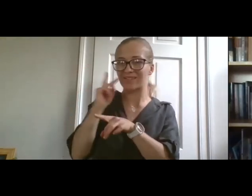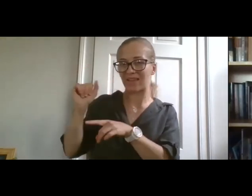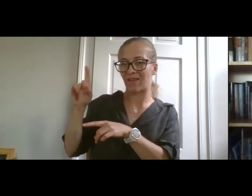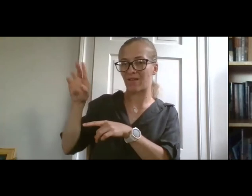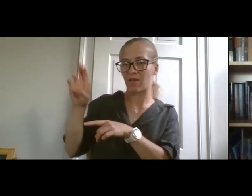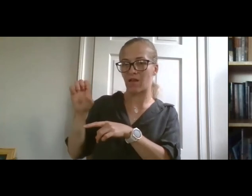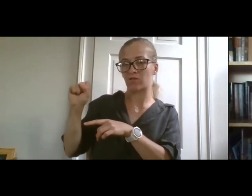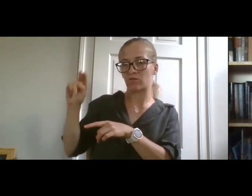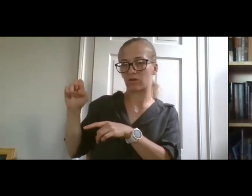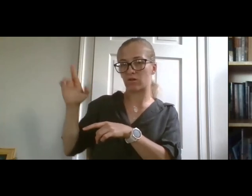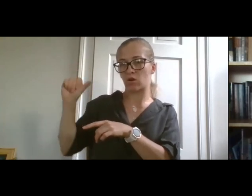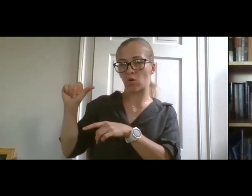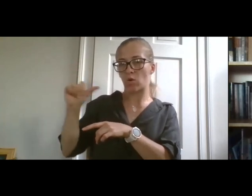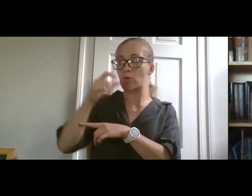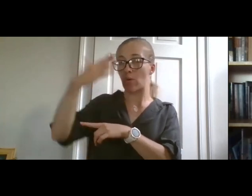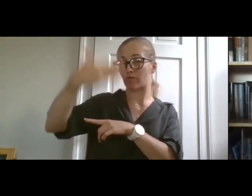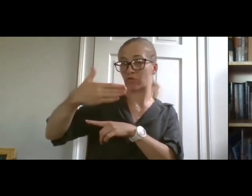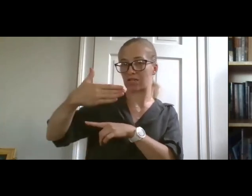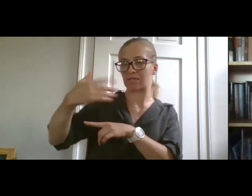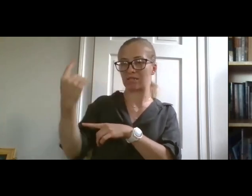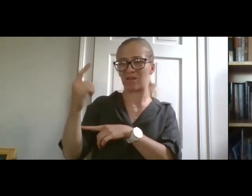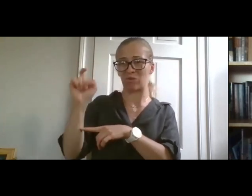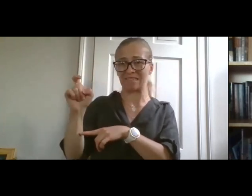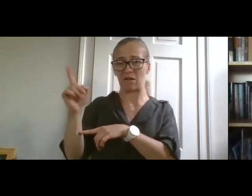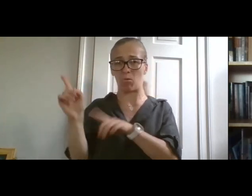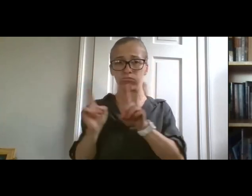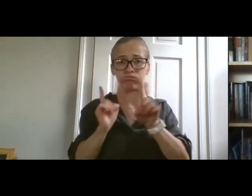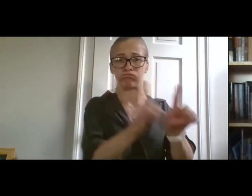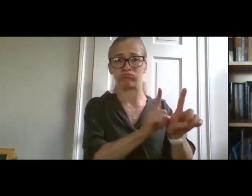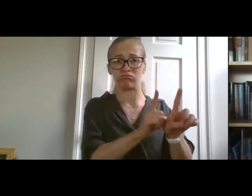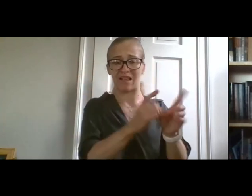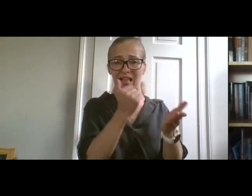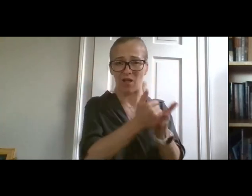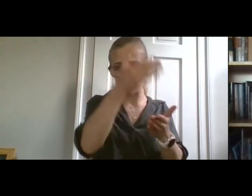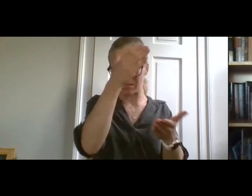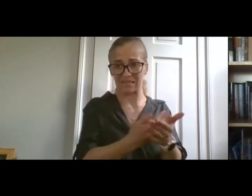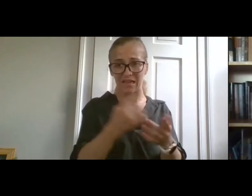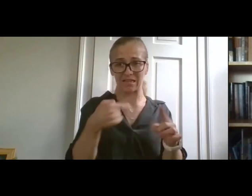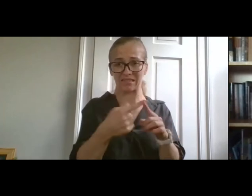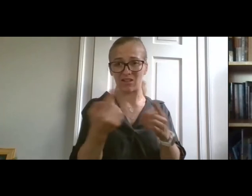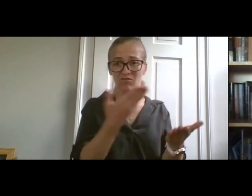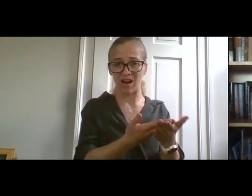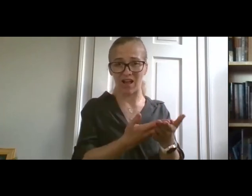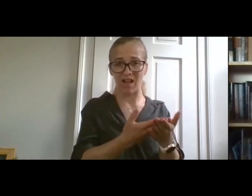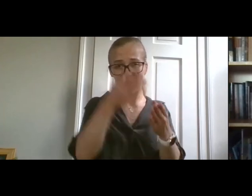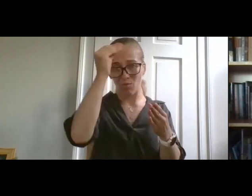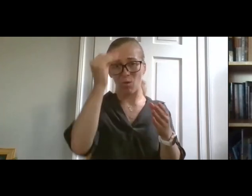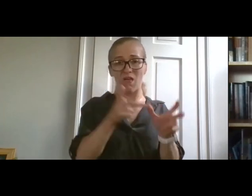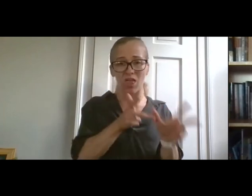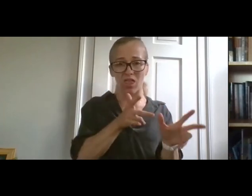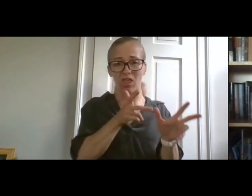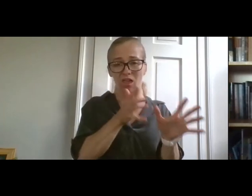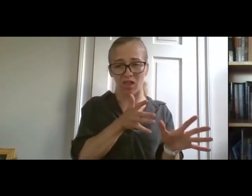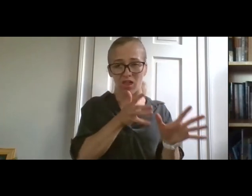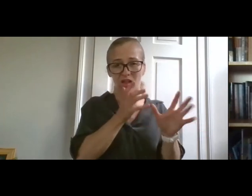at the front of the caravan. Somebody needed to step forward to console their son until they got here. The boy was heaving now, releasing